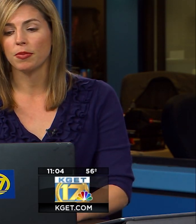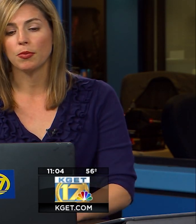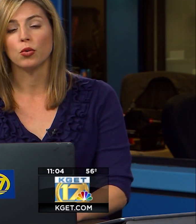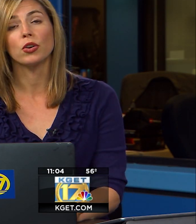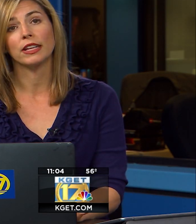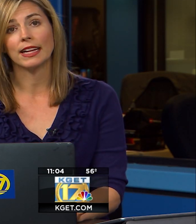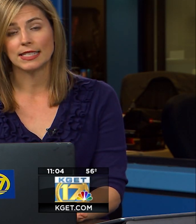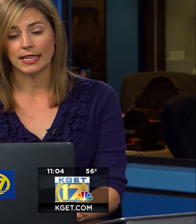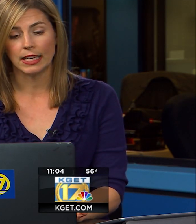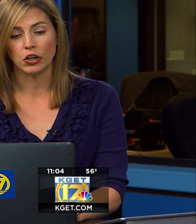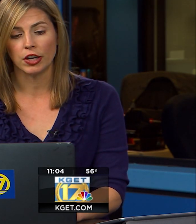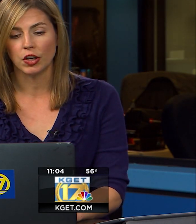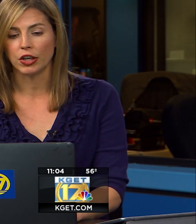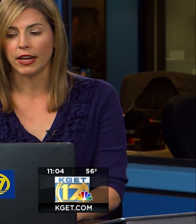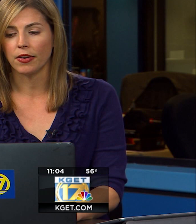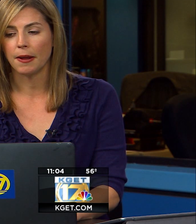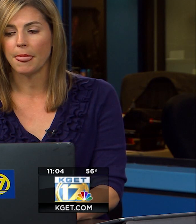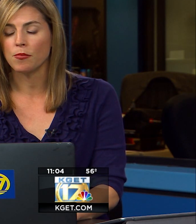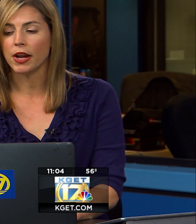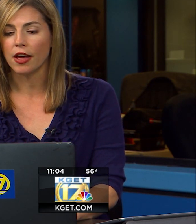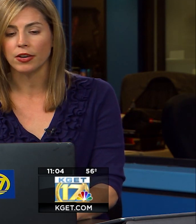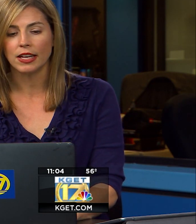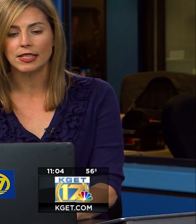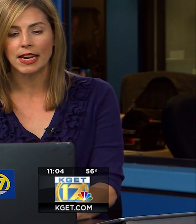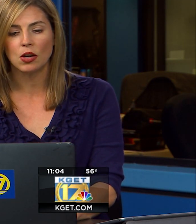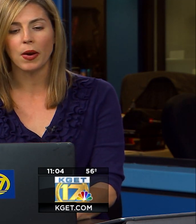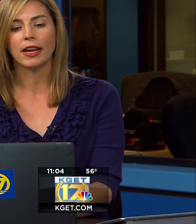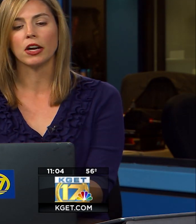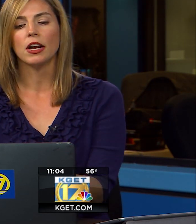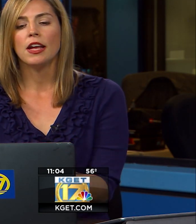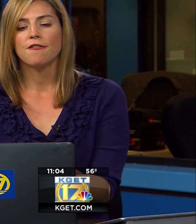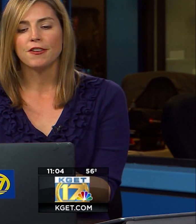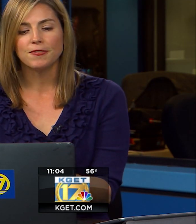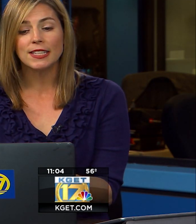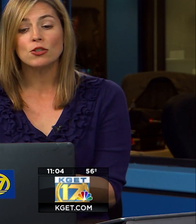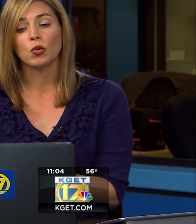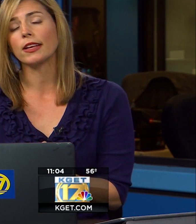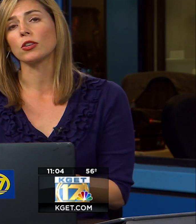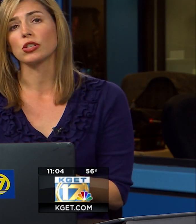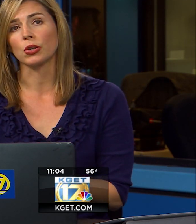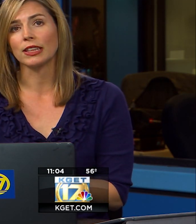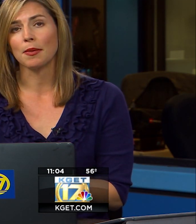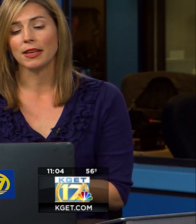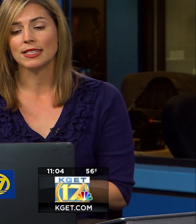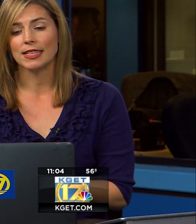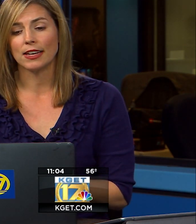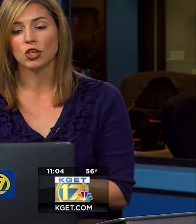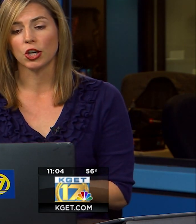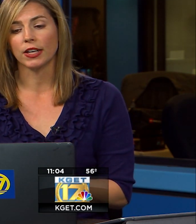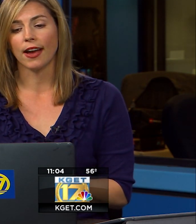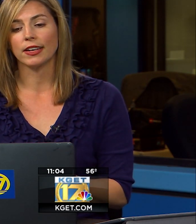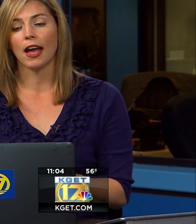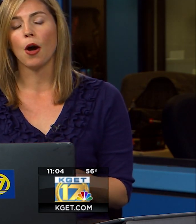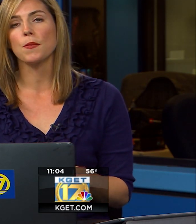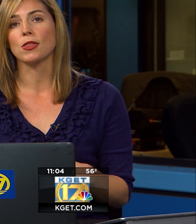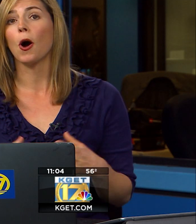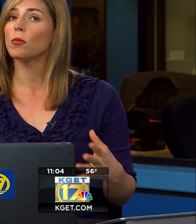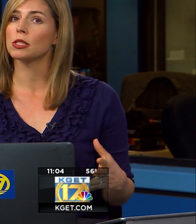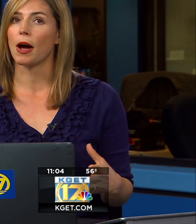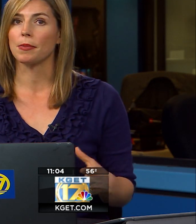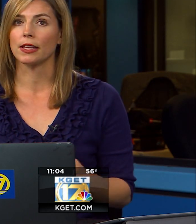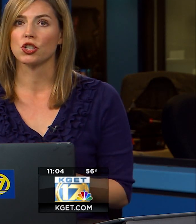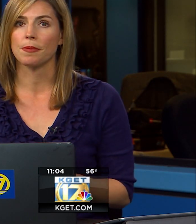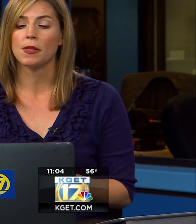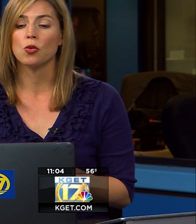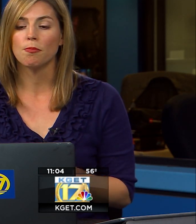the number of people who could get sick here in Kern County. And one other key takeaway here, 15 trailers currently being sent to Kern County to help with the